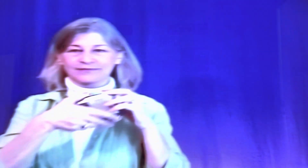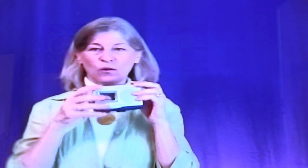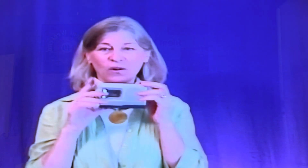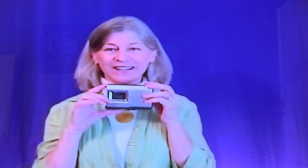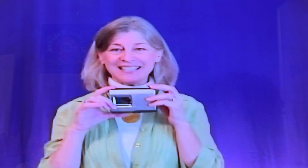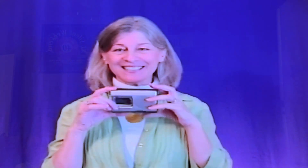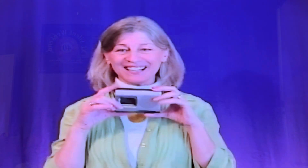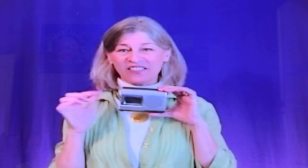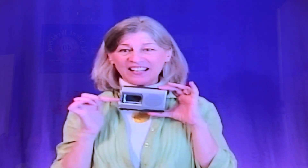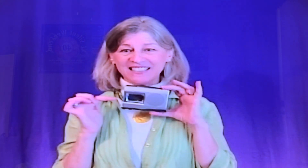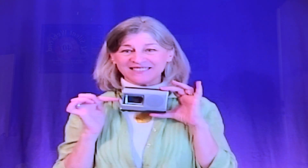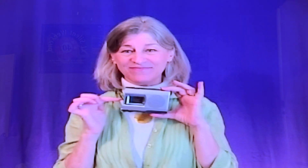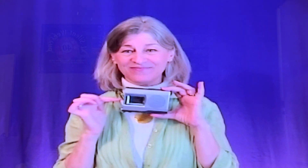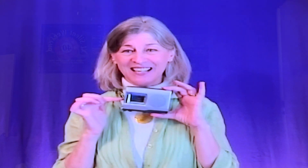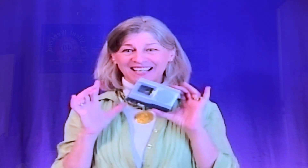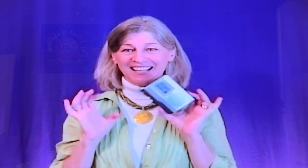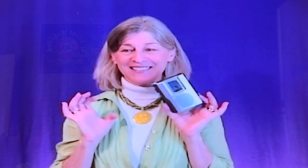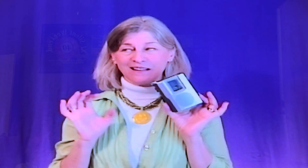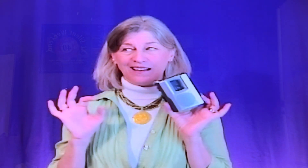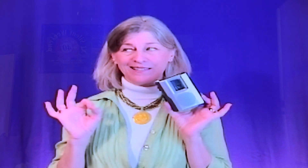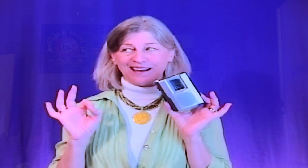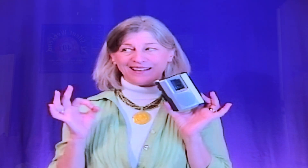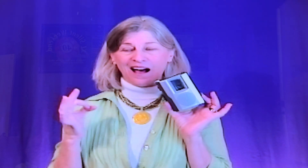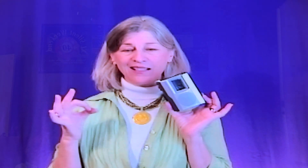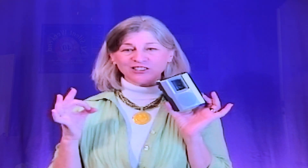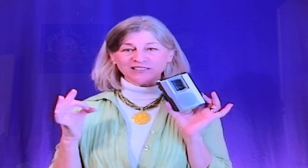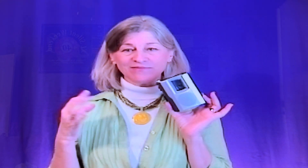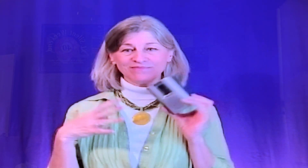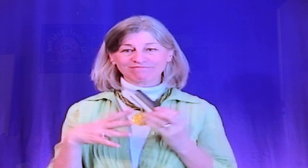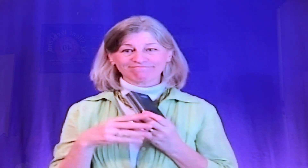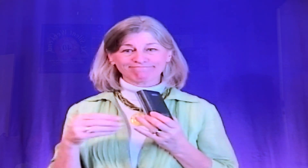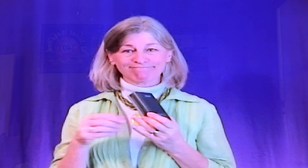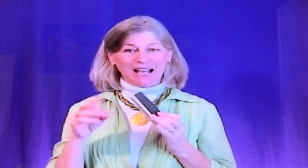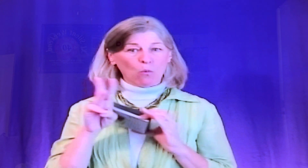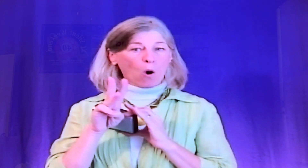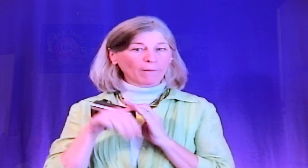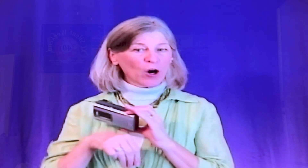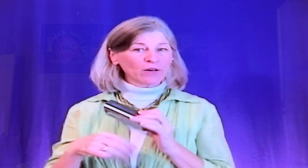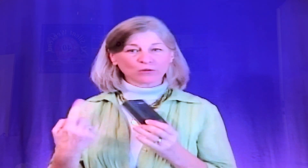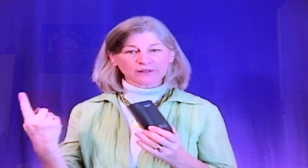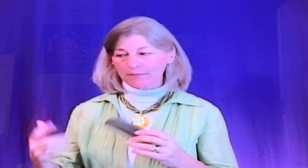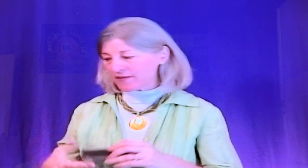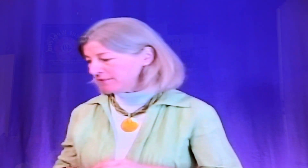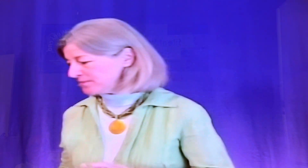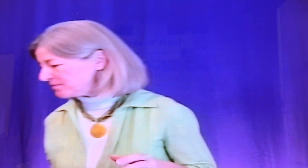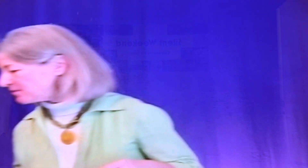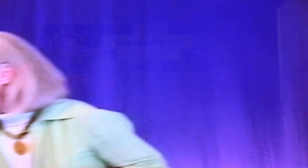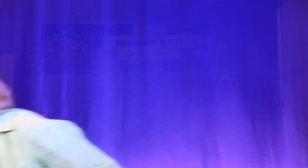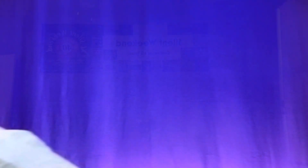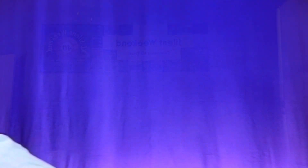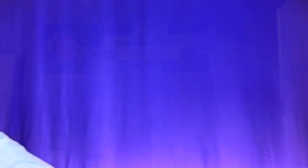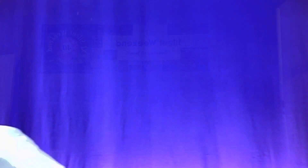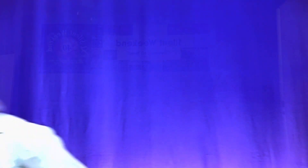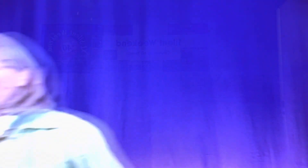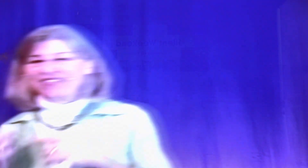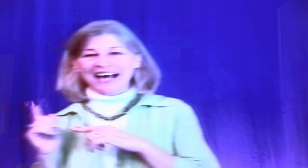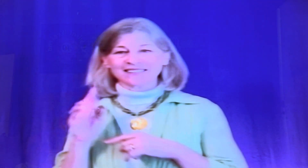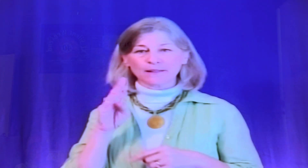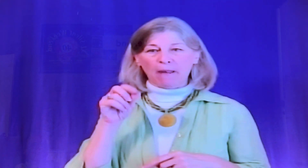One of these little things is like $9 at Walmart or something, and that's the